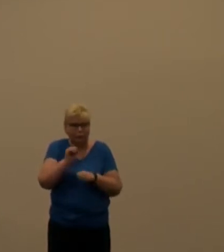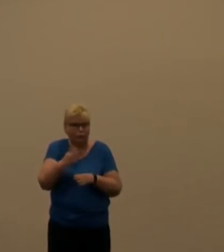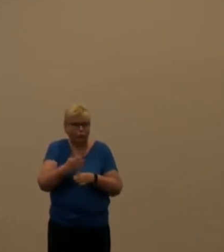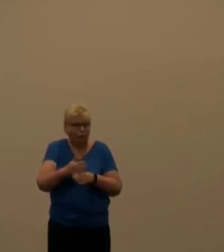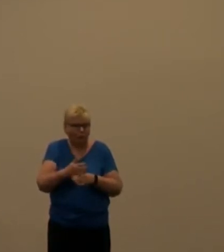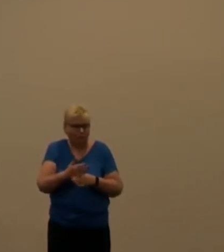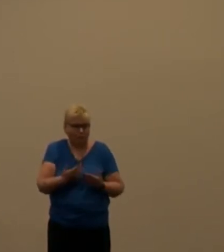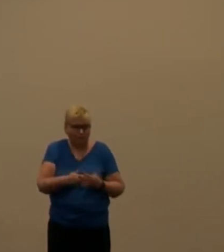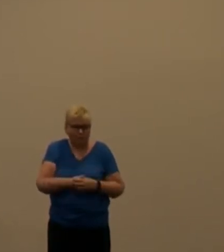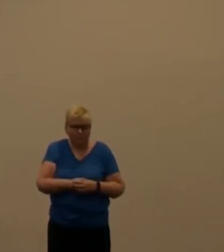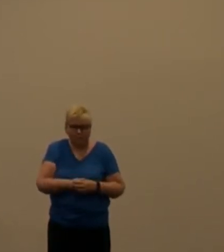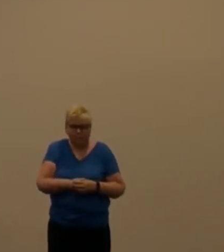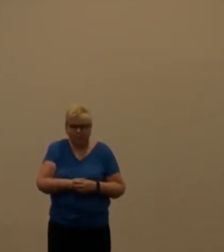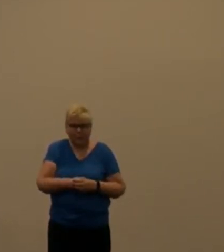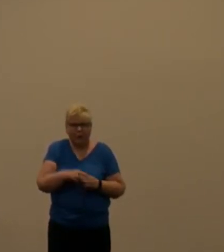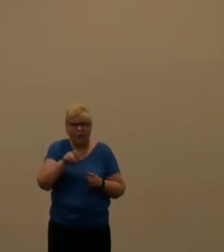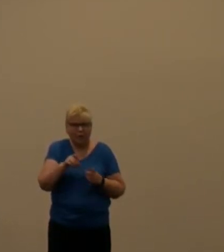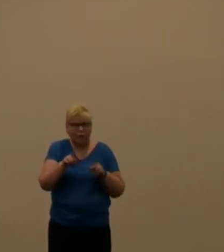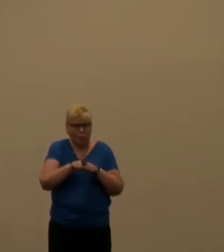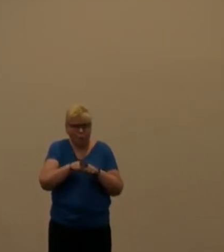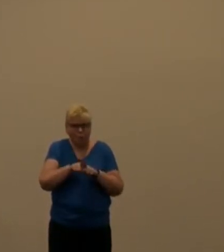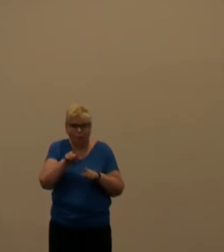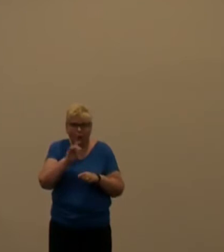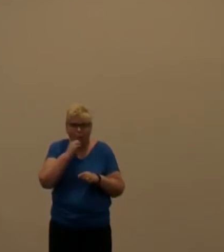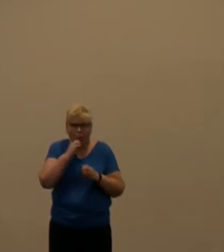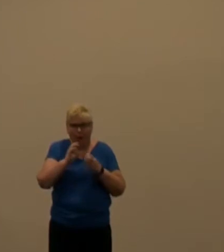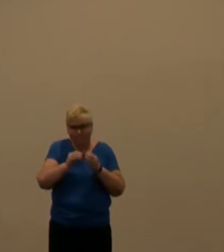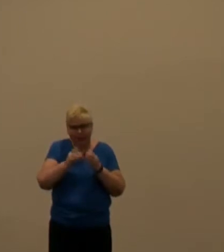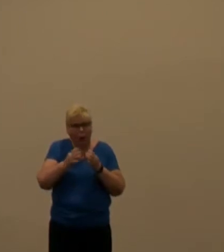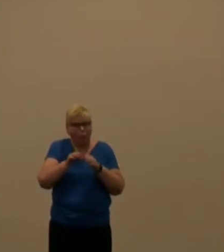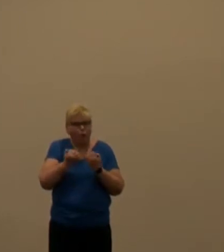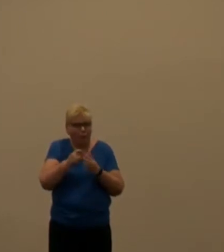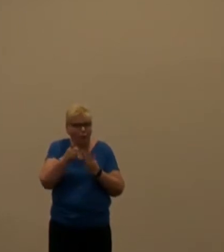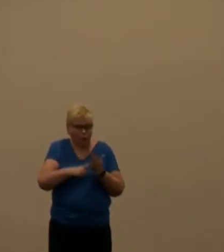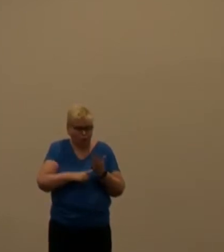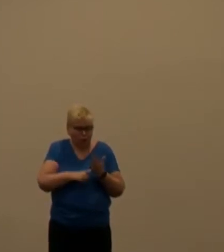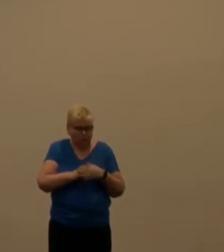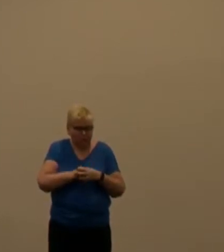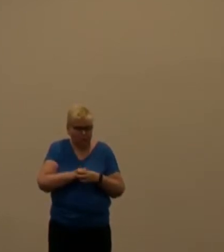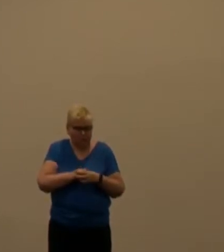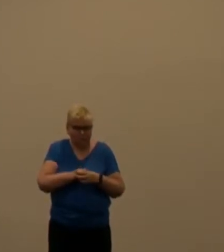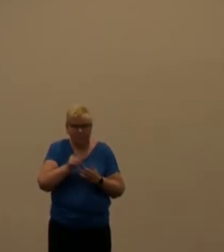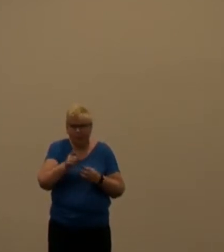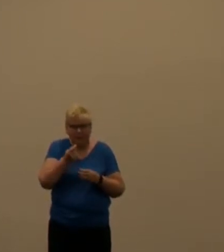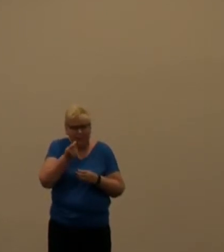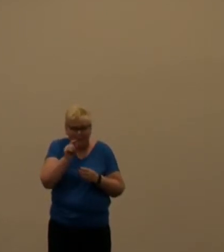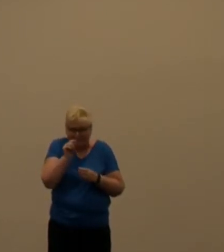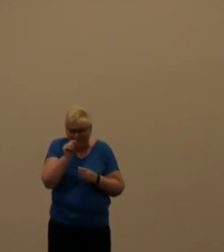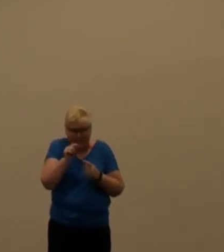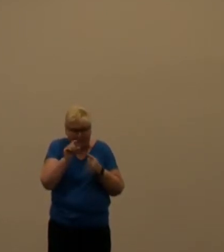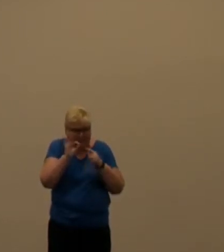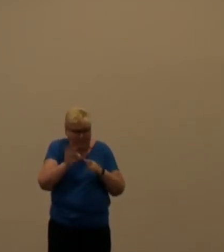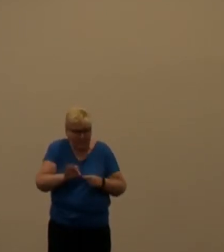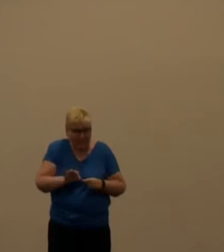months. That is also going to either make or break the project. If it is that those small little tiny details that might have